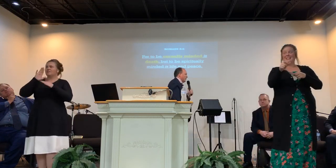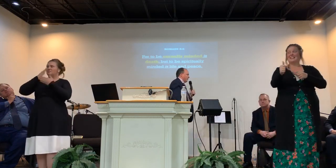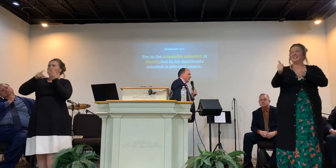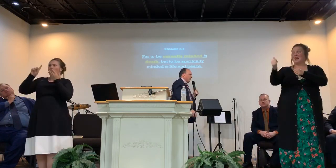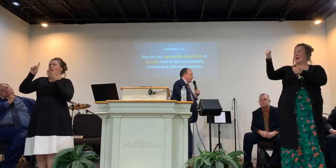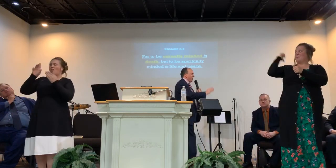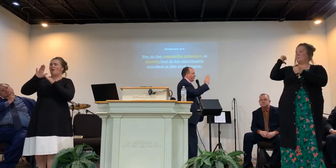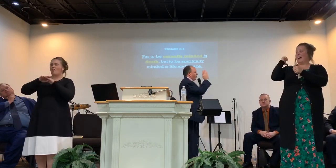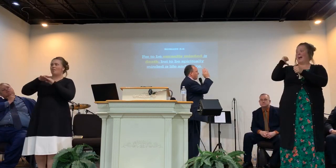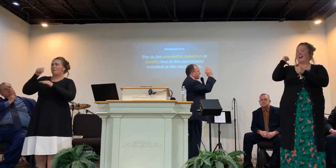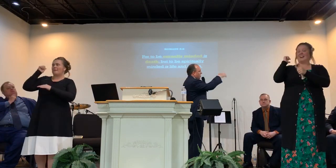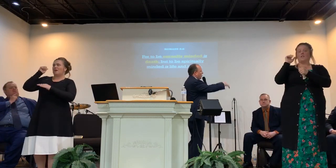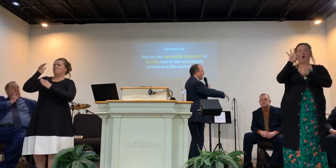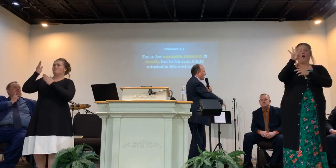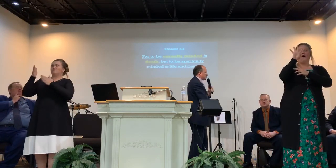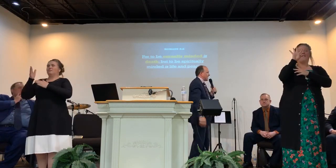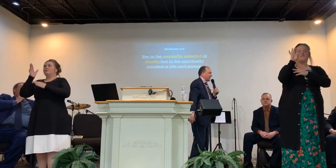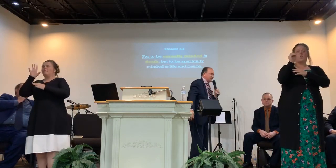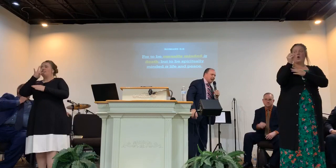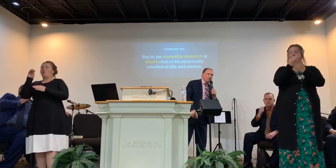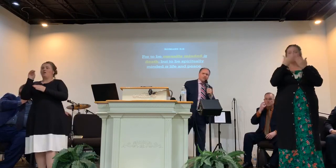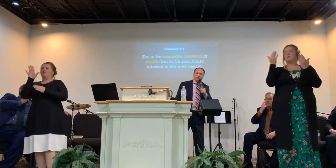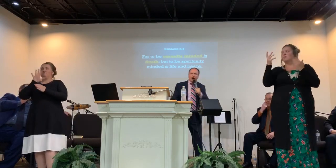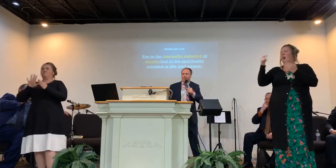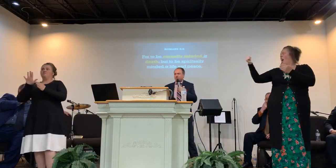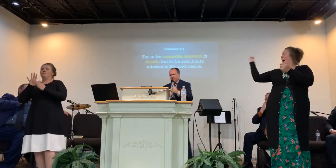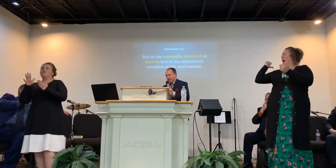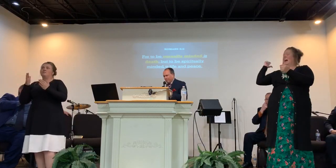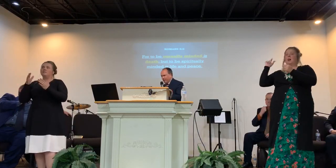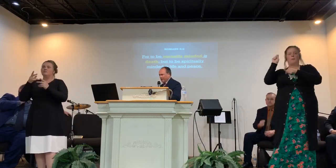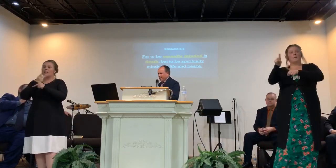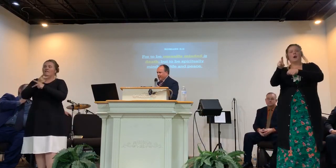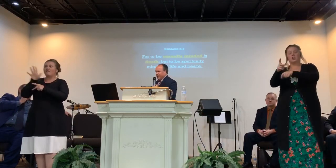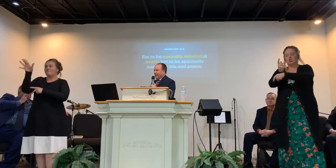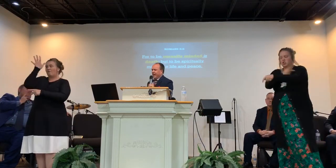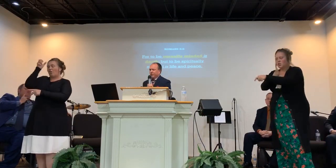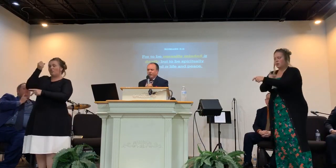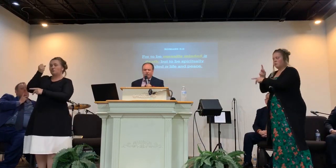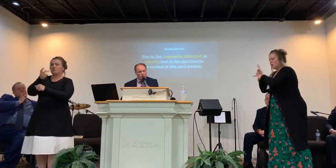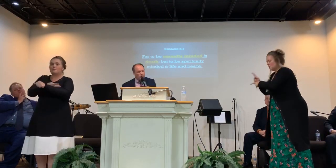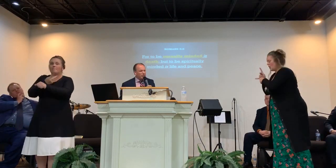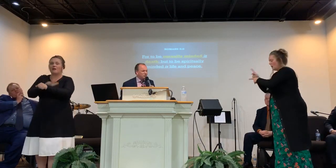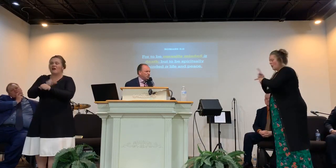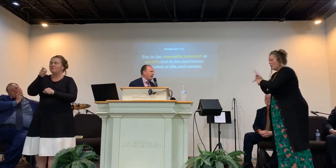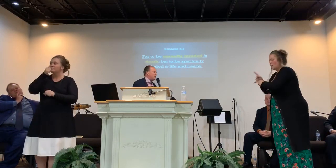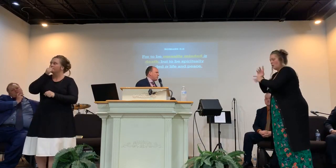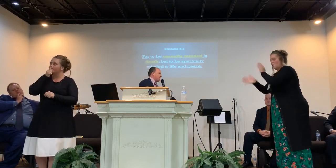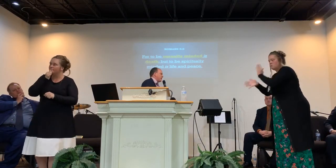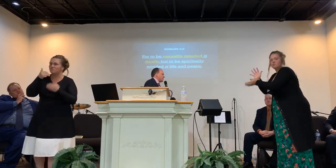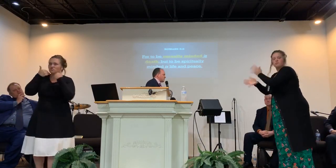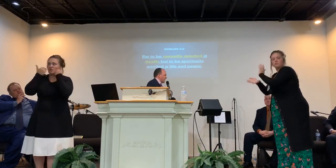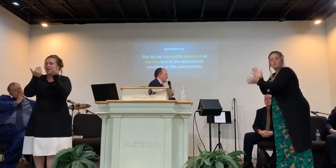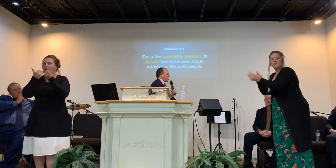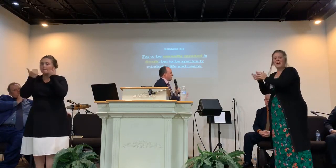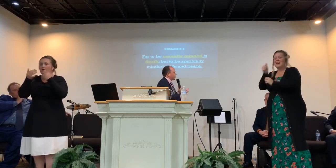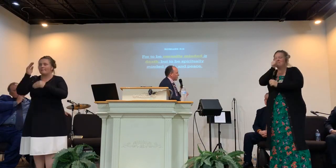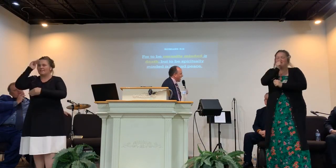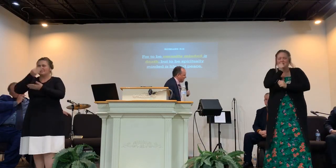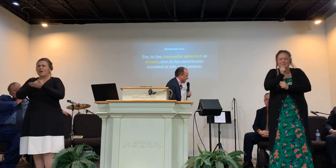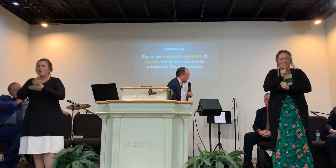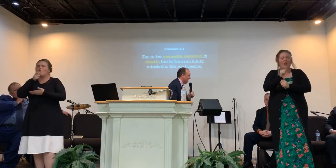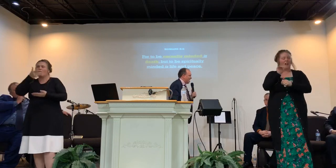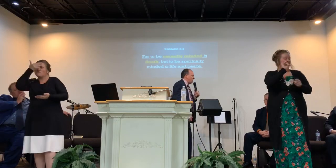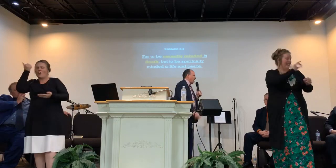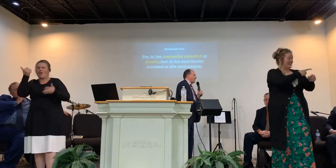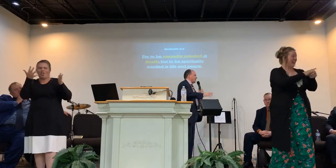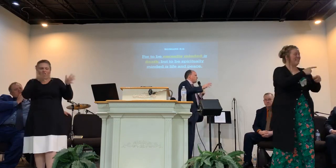of the 40 somewhere, taking care of his father's sheep. And he had to endure the shame of being the son that was